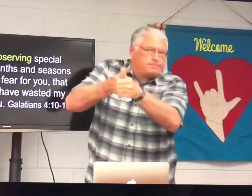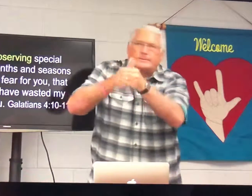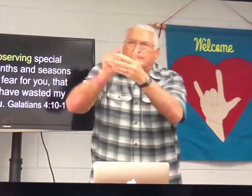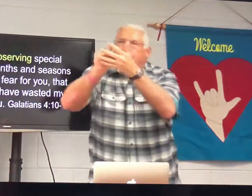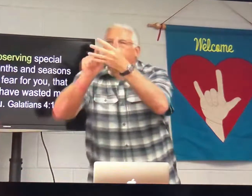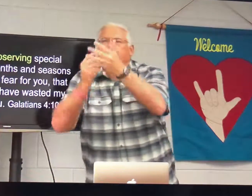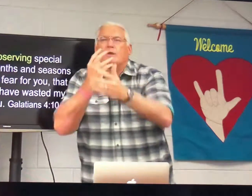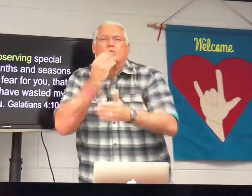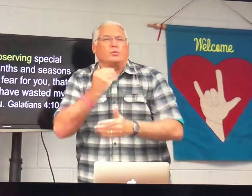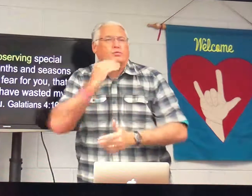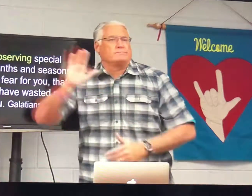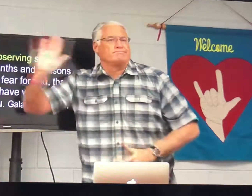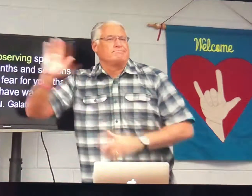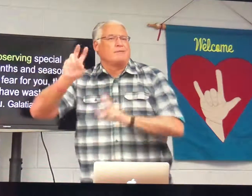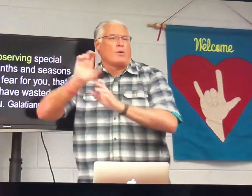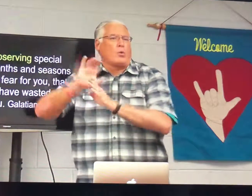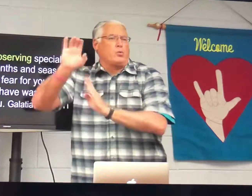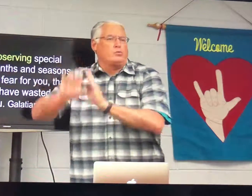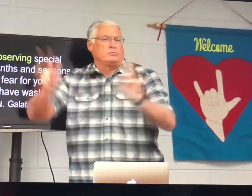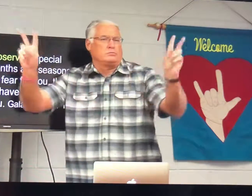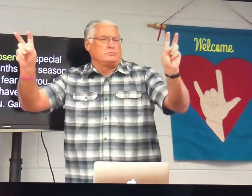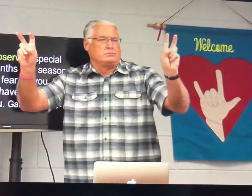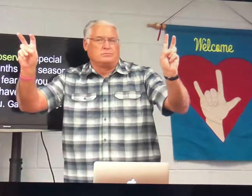It says it out. Come on.